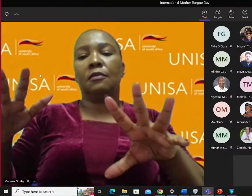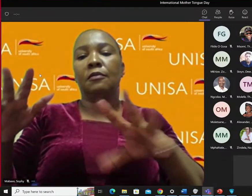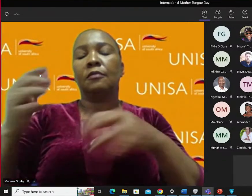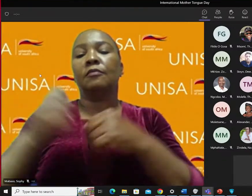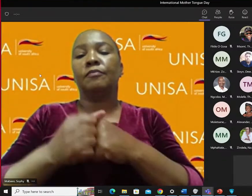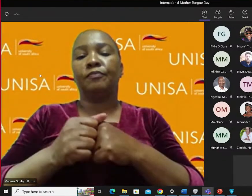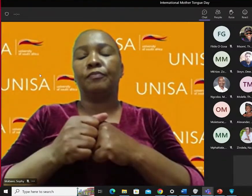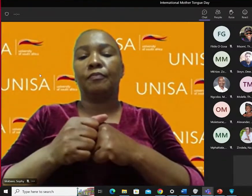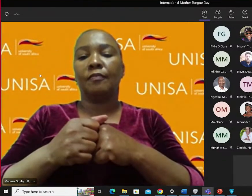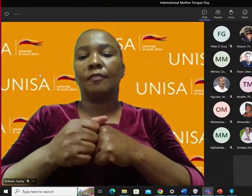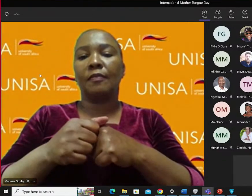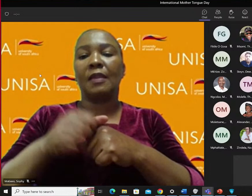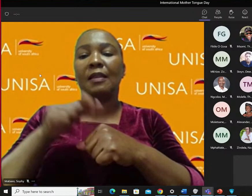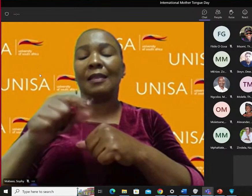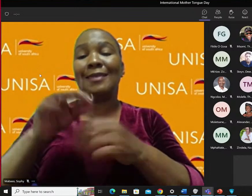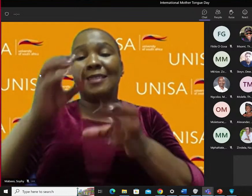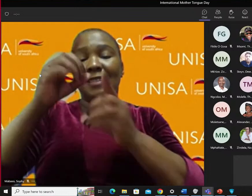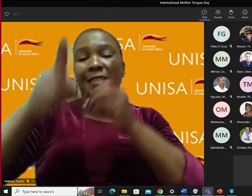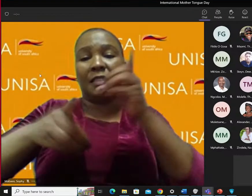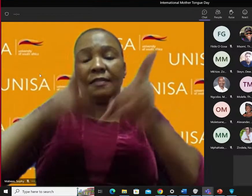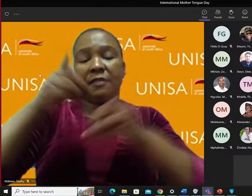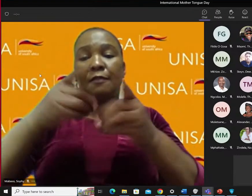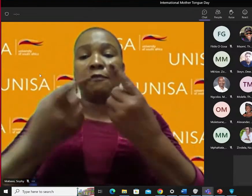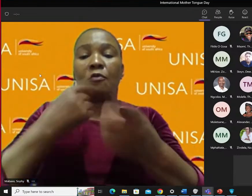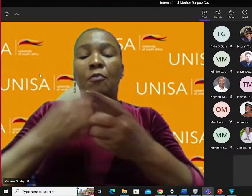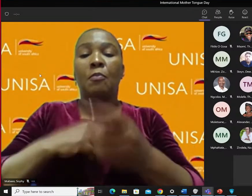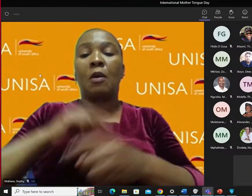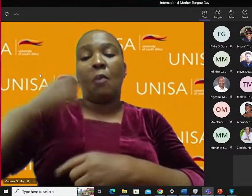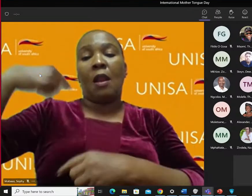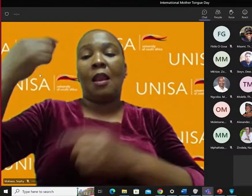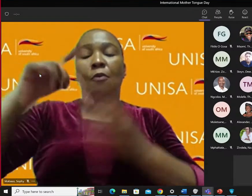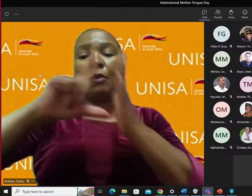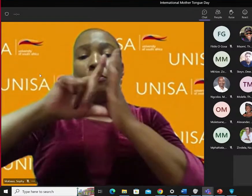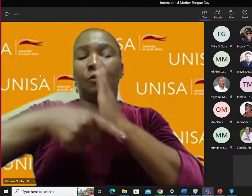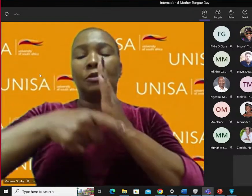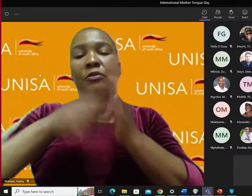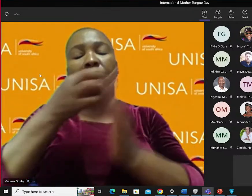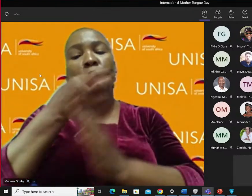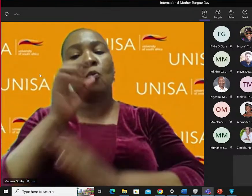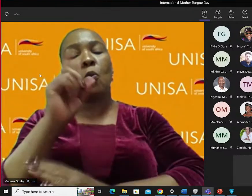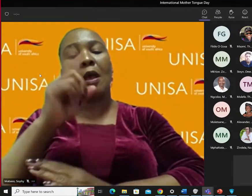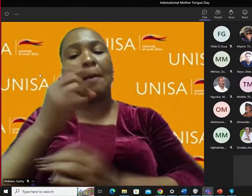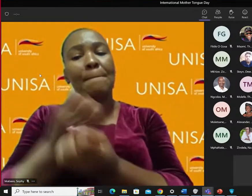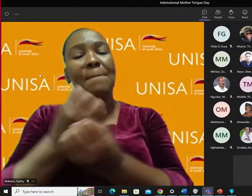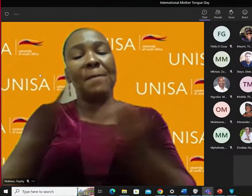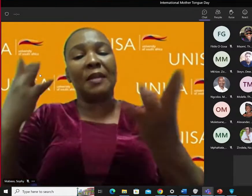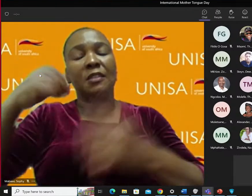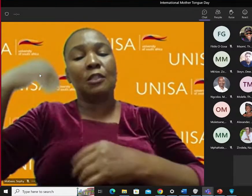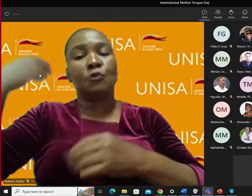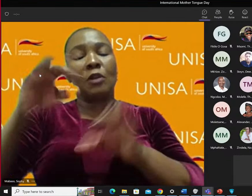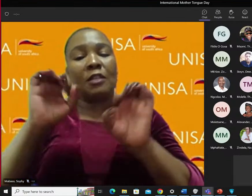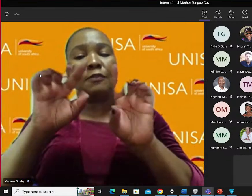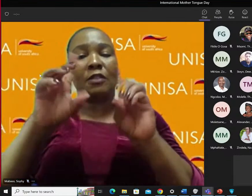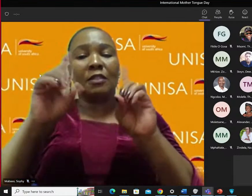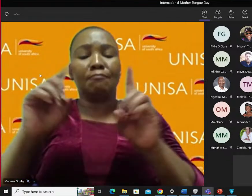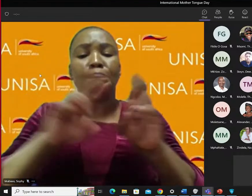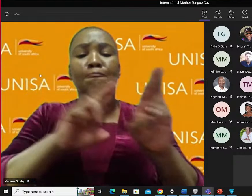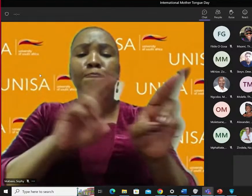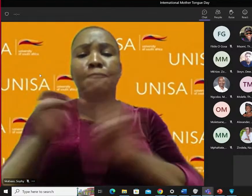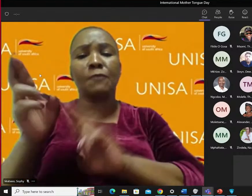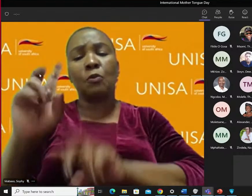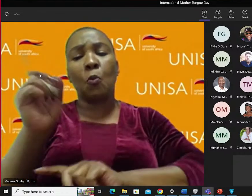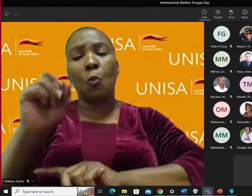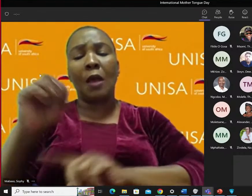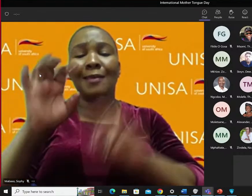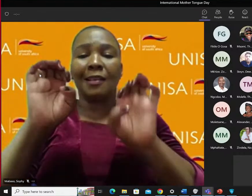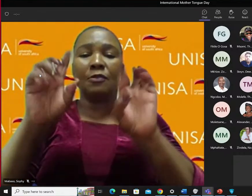this definition from our language policy to say multilingual education refers to an